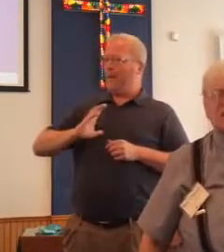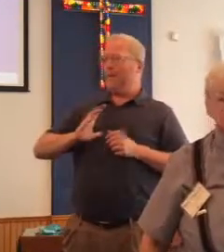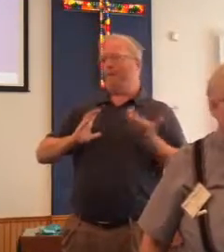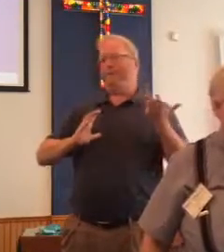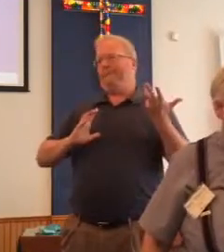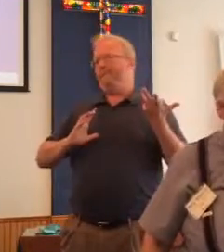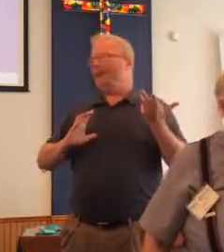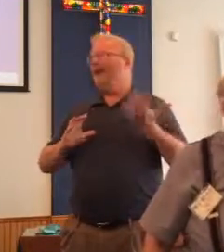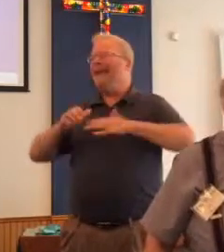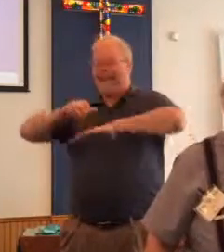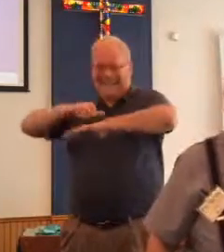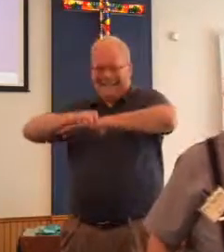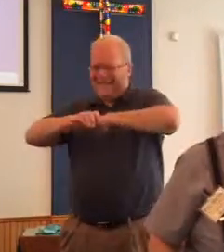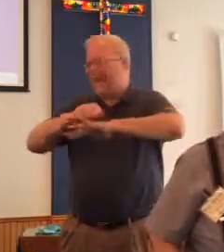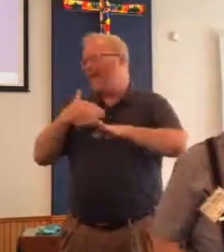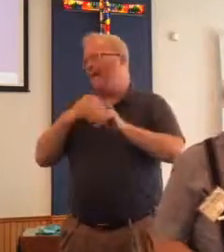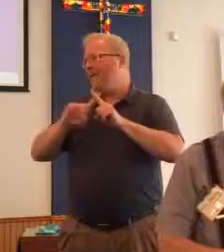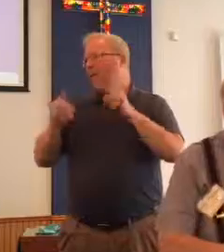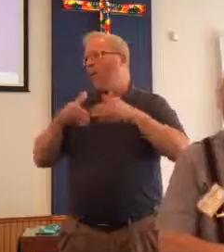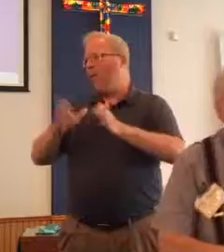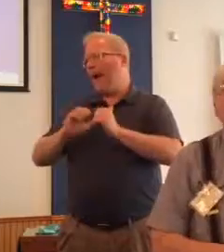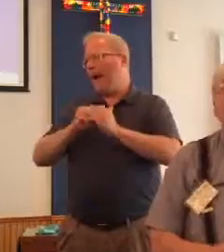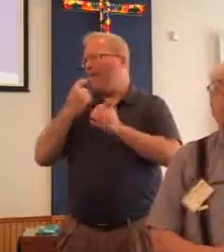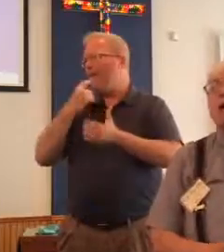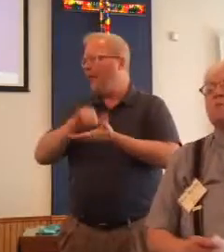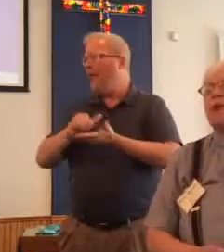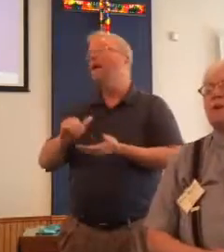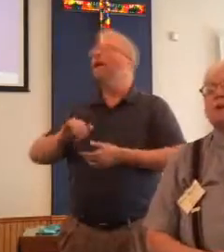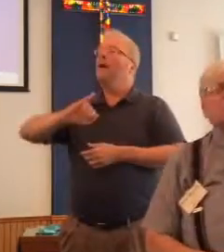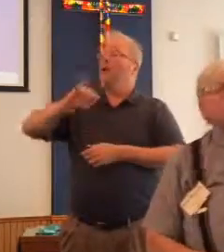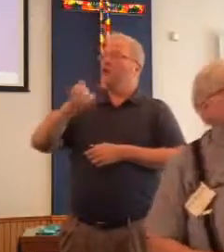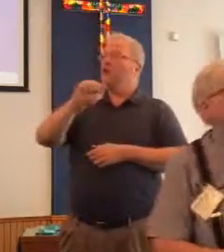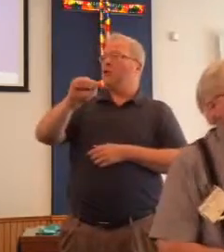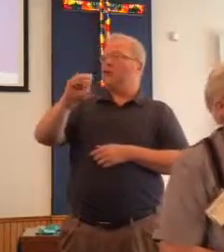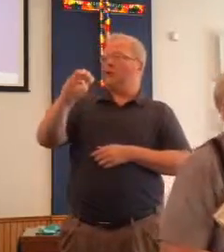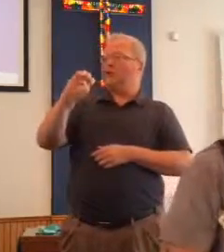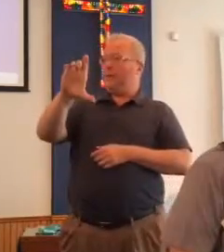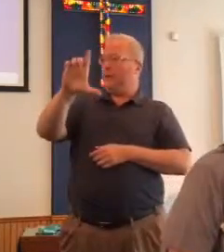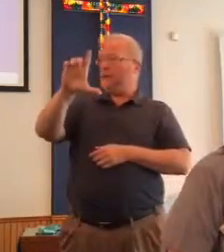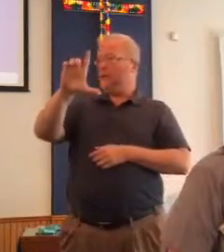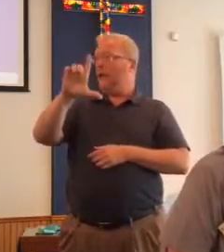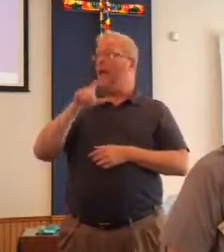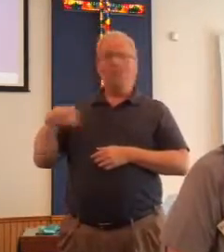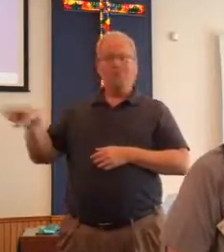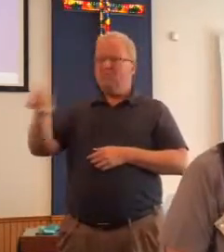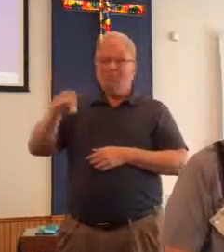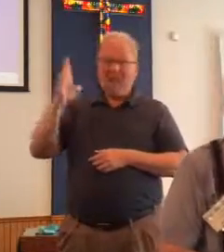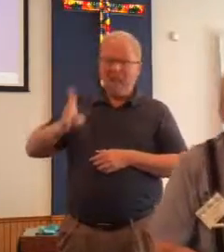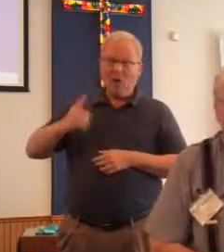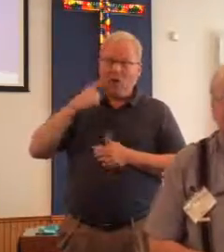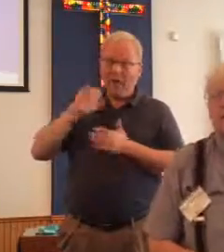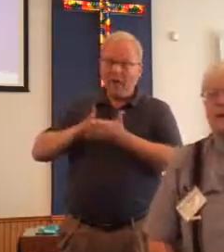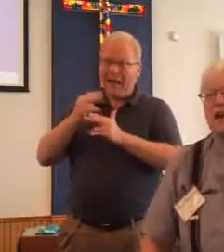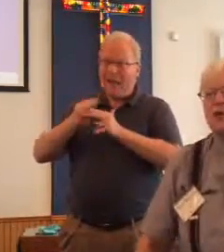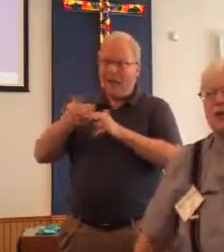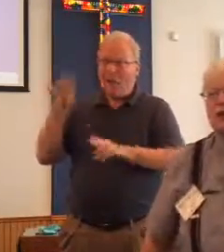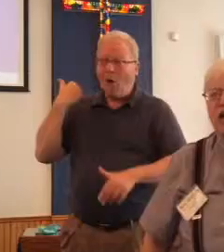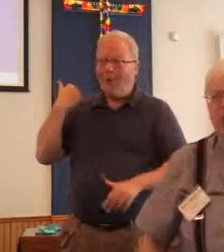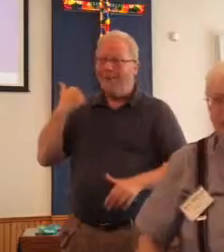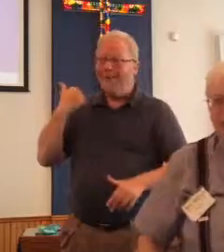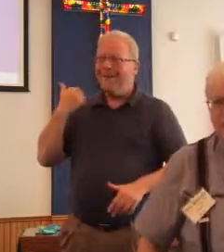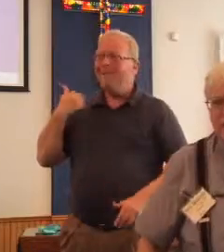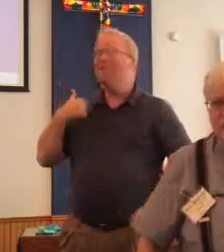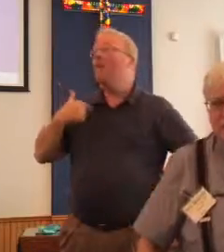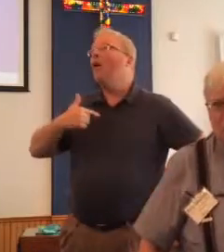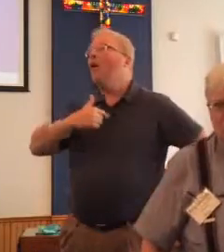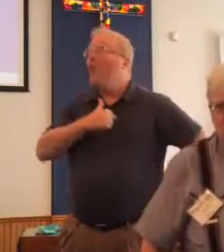which pronunciation you like, of whom probably most of you have never heard. That's because we don't